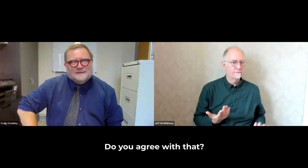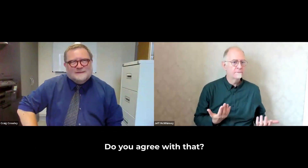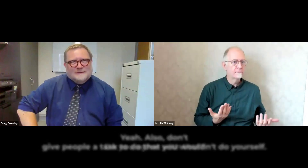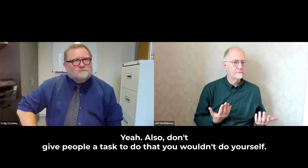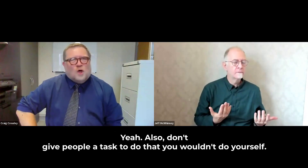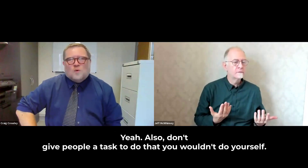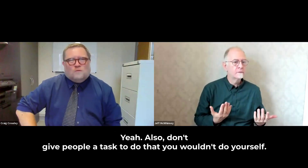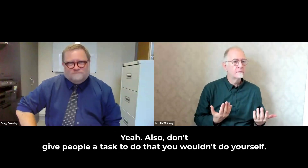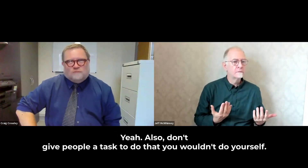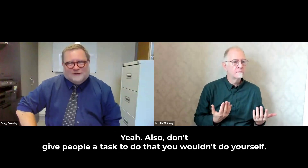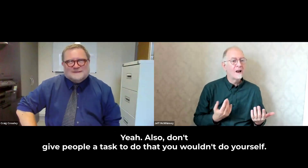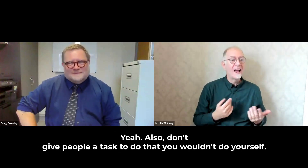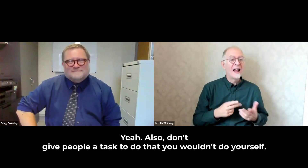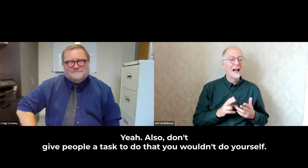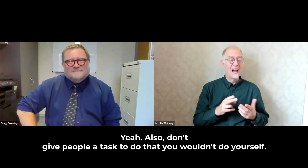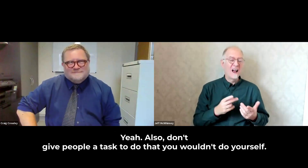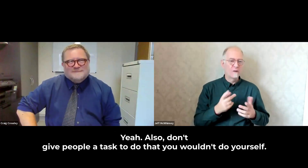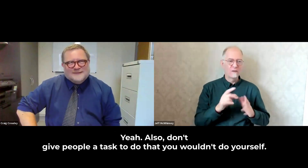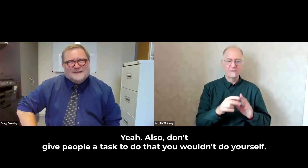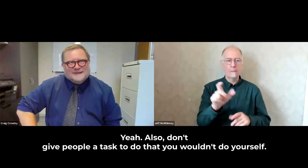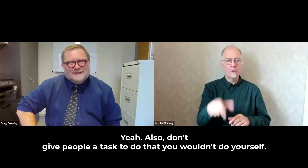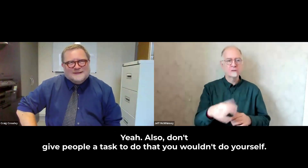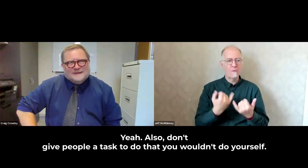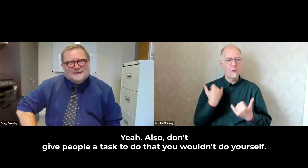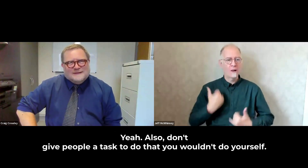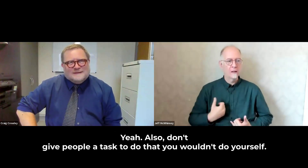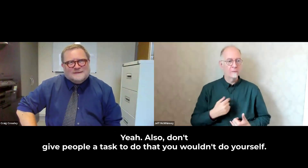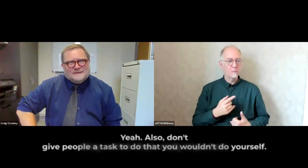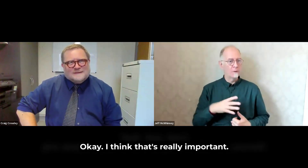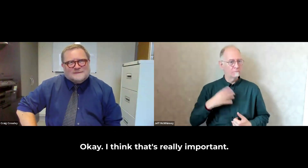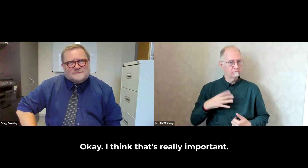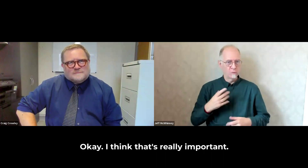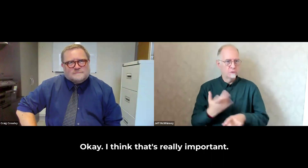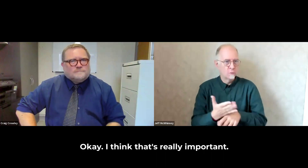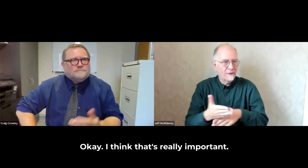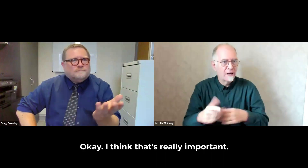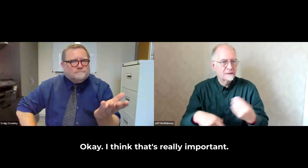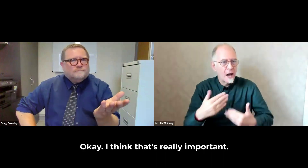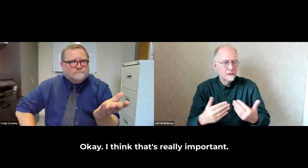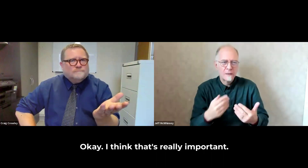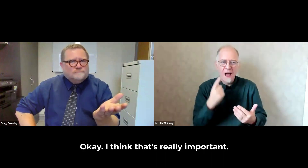that? yeah. Also, don't give people a task to do that you wouldn't do yourself. Okay.